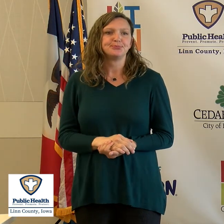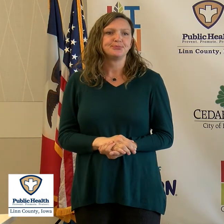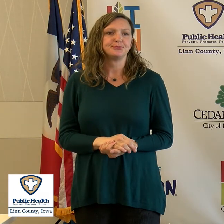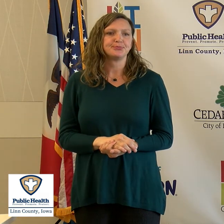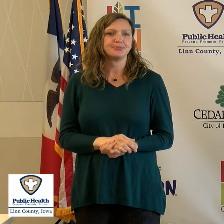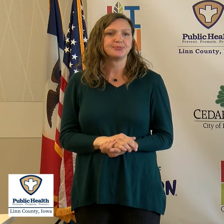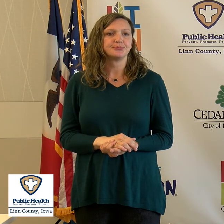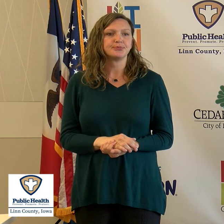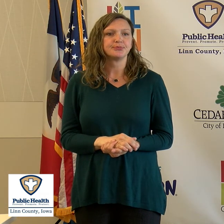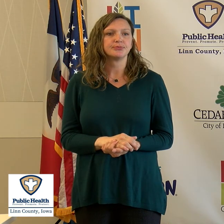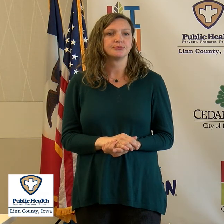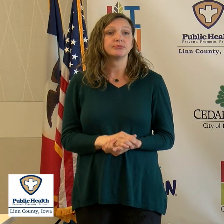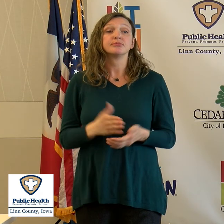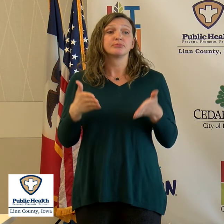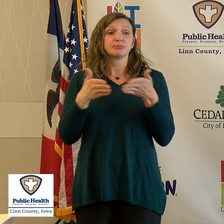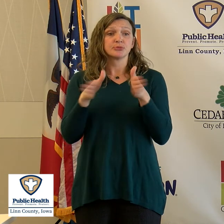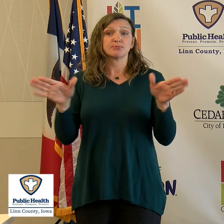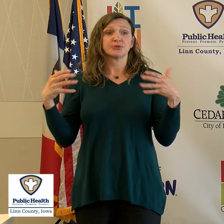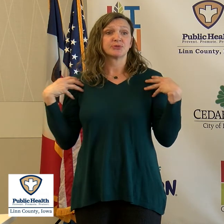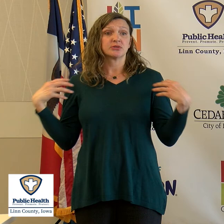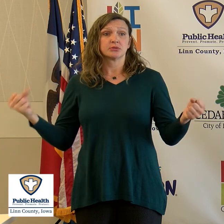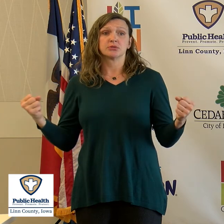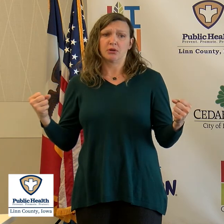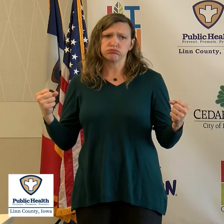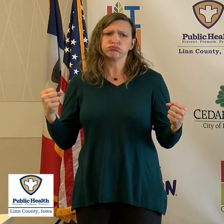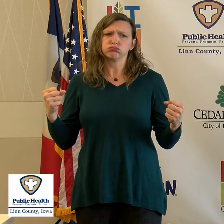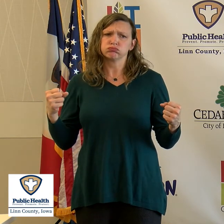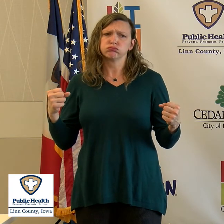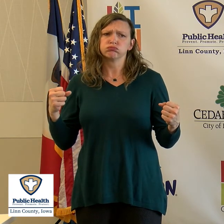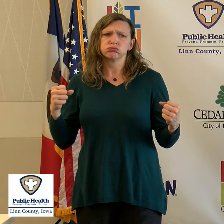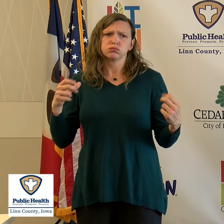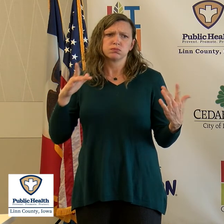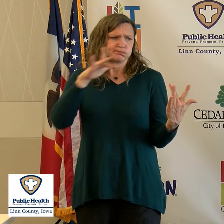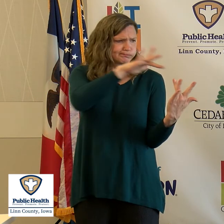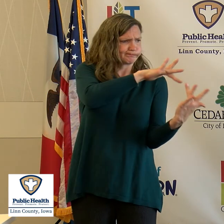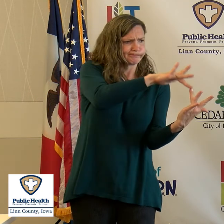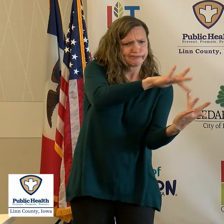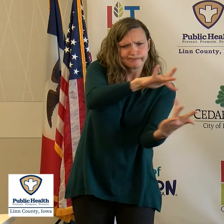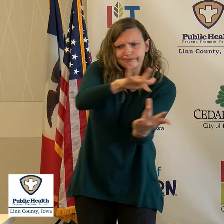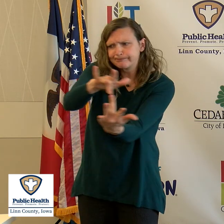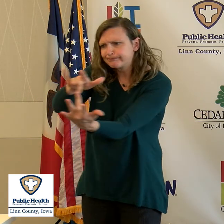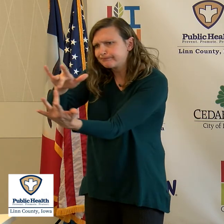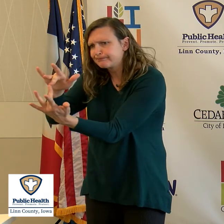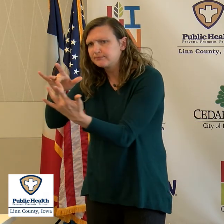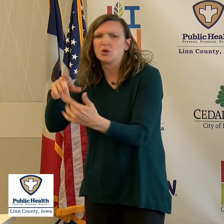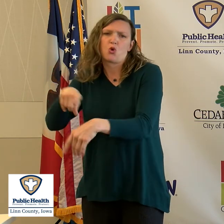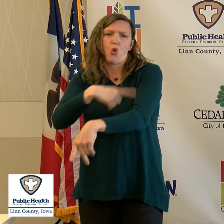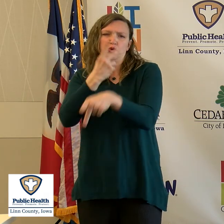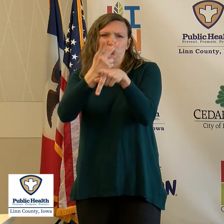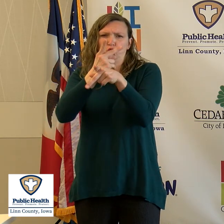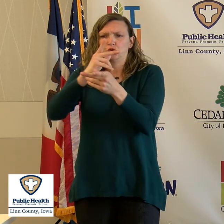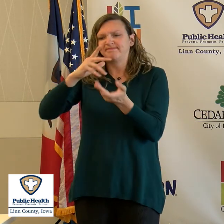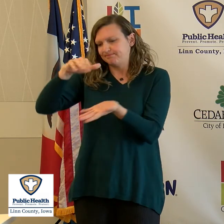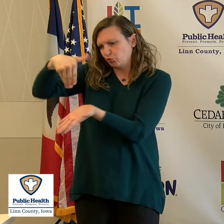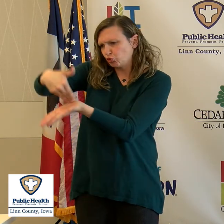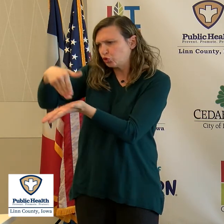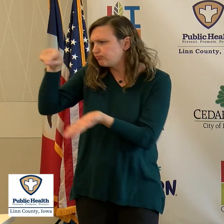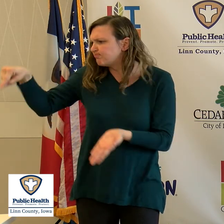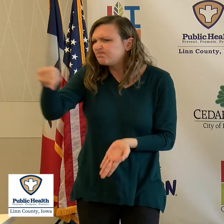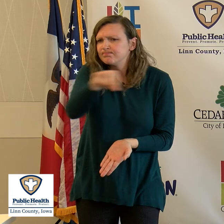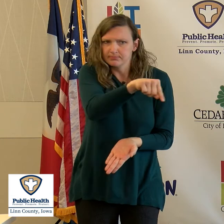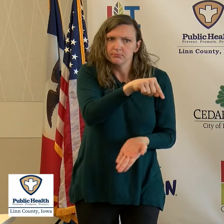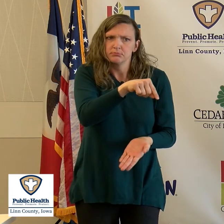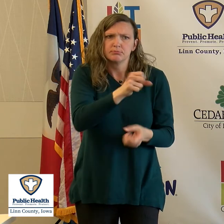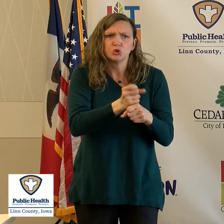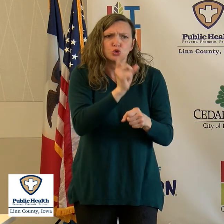with all Linn County long-term care facilities on a daily basis to assess potential outbreaks of